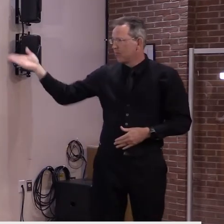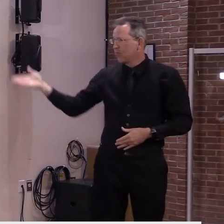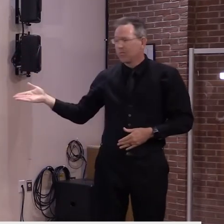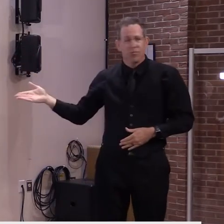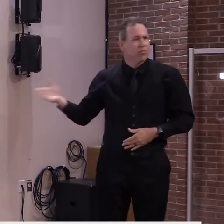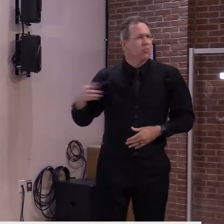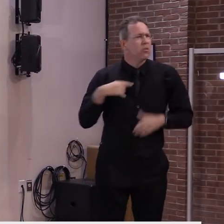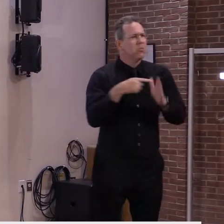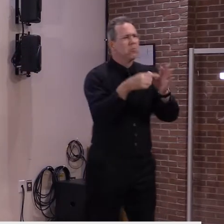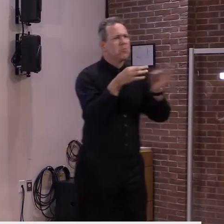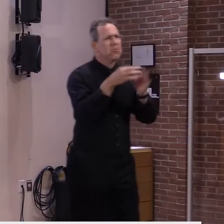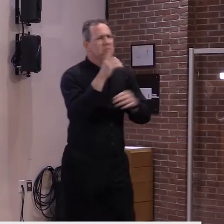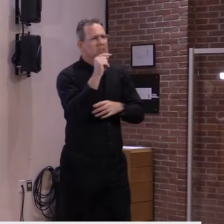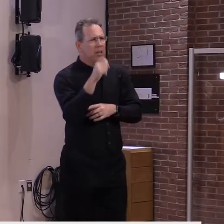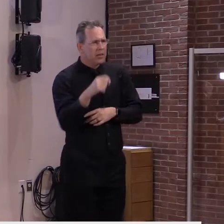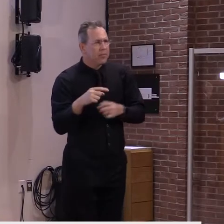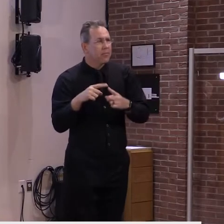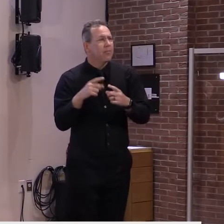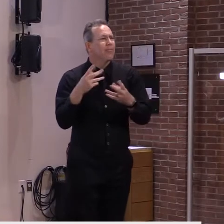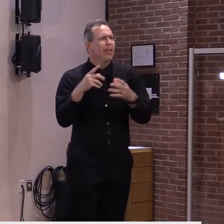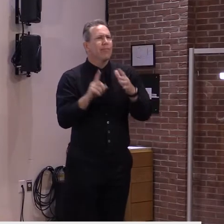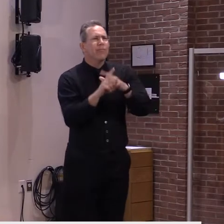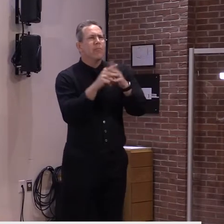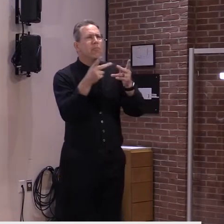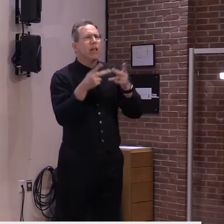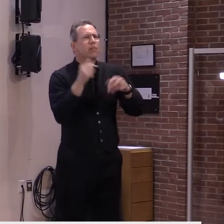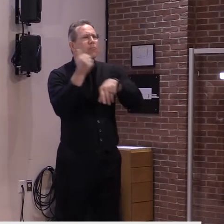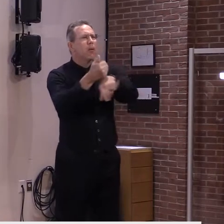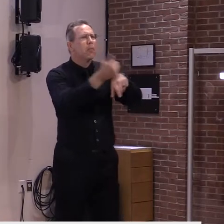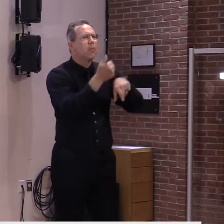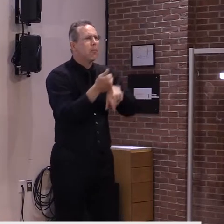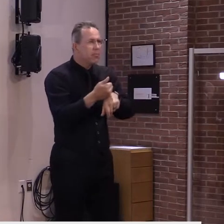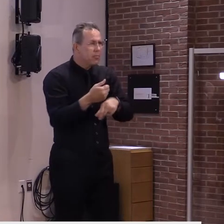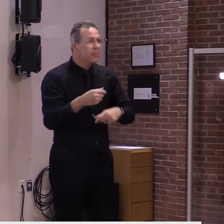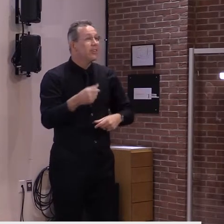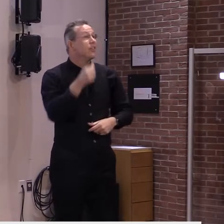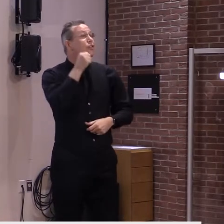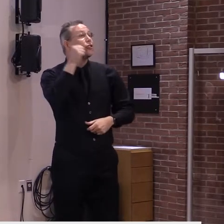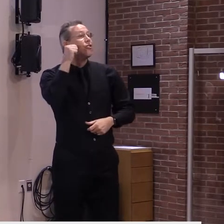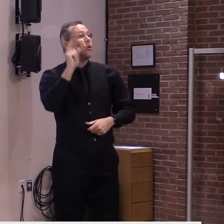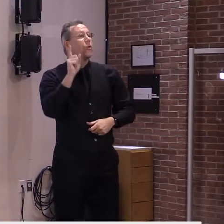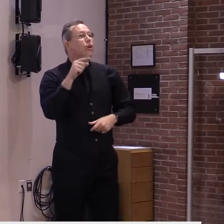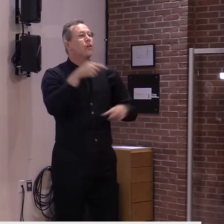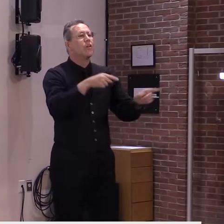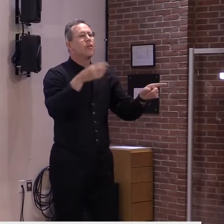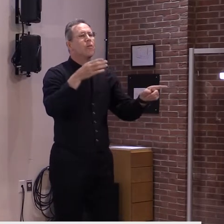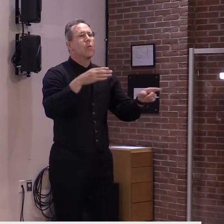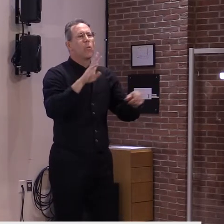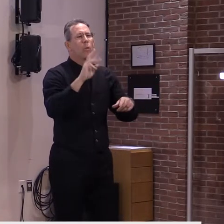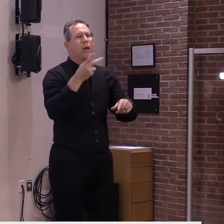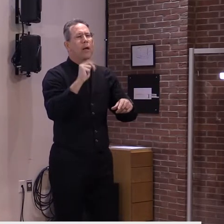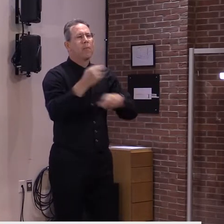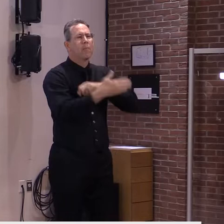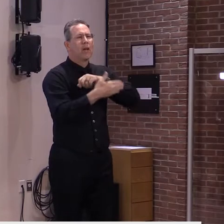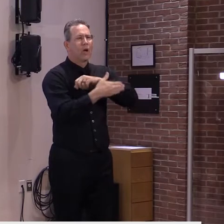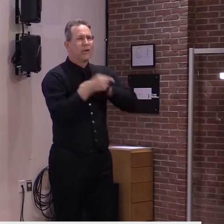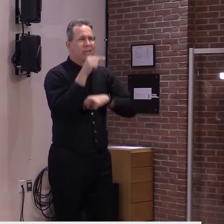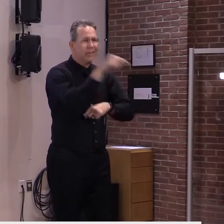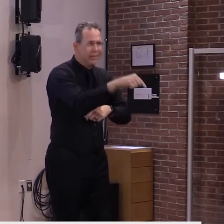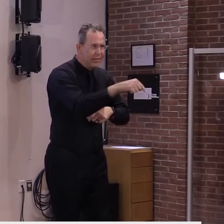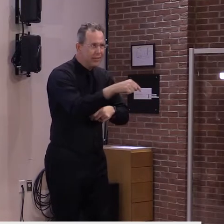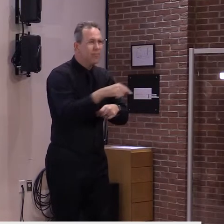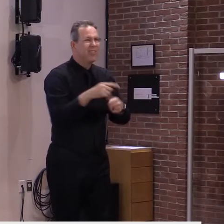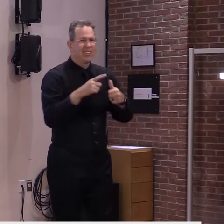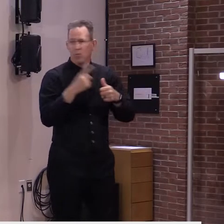pop-up vaccination clinics. Yesterday, we started the Windham County barnstorming event. Today in Windham County, we'll